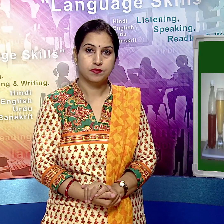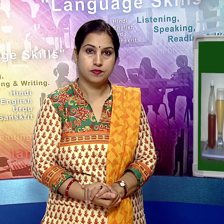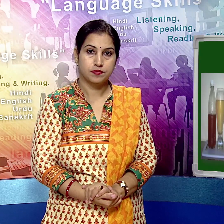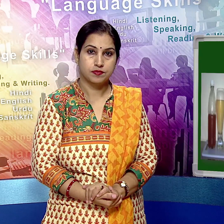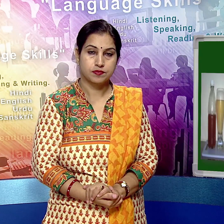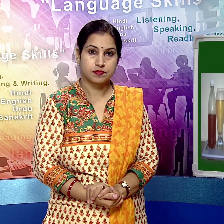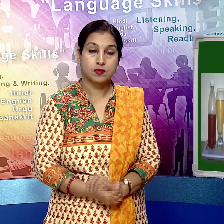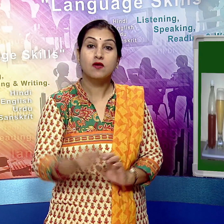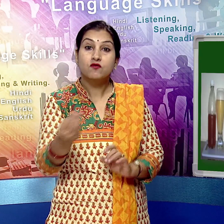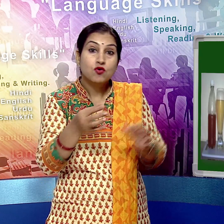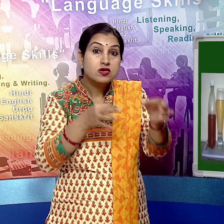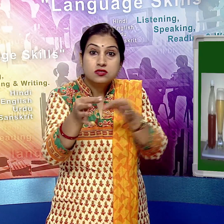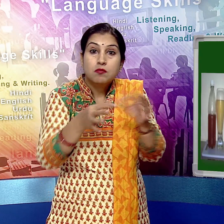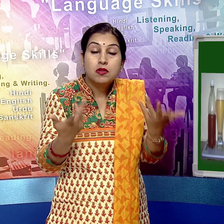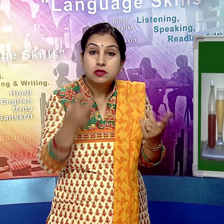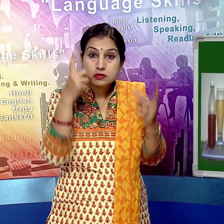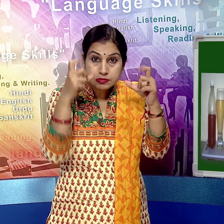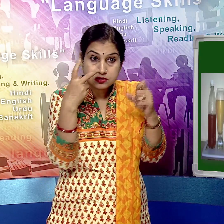Few of the examples you can see in the picture.